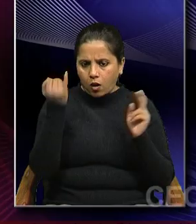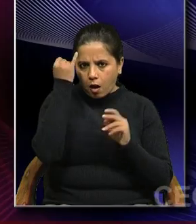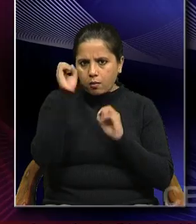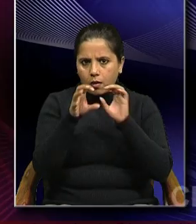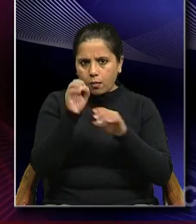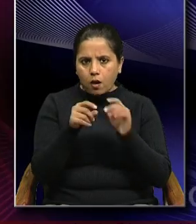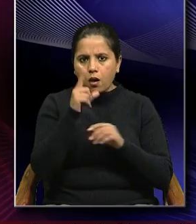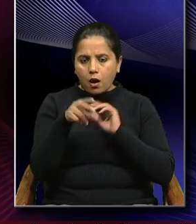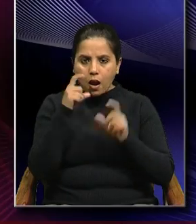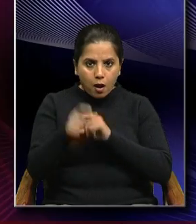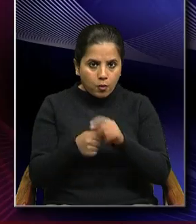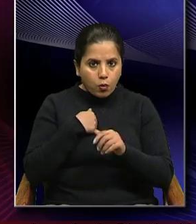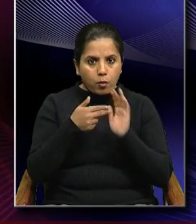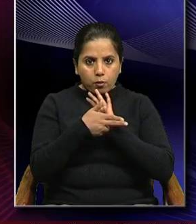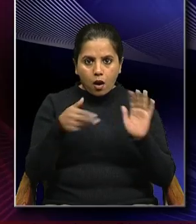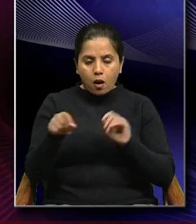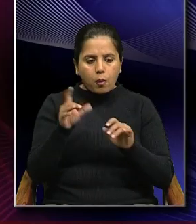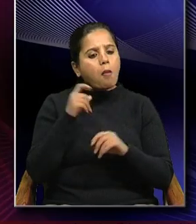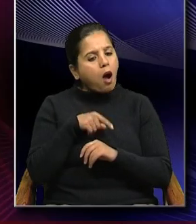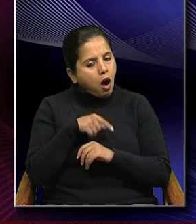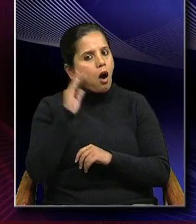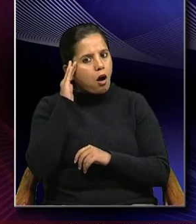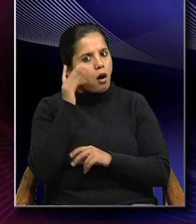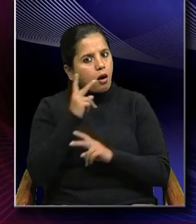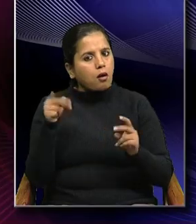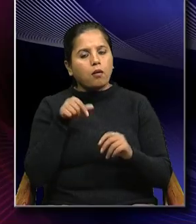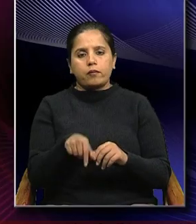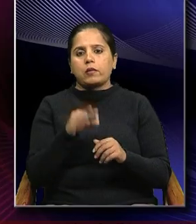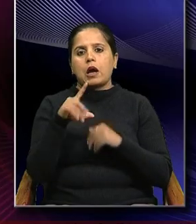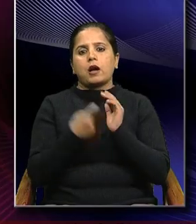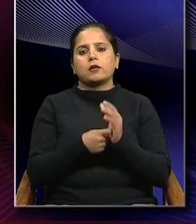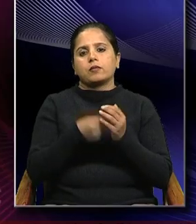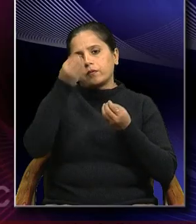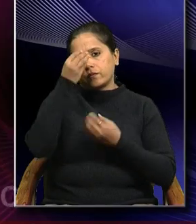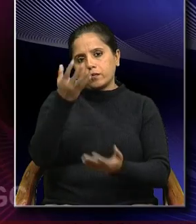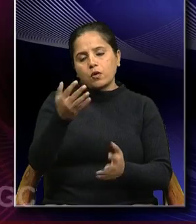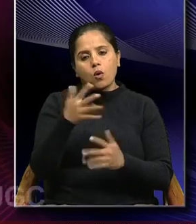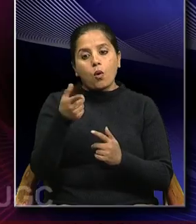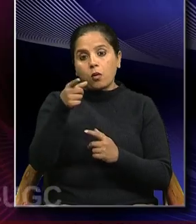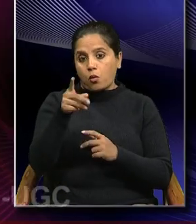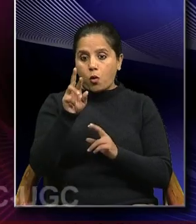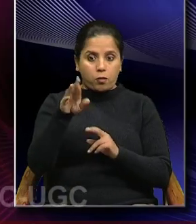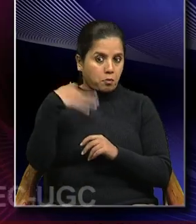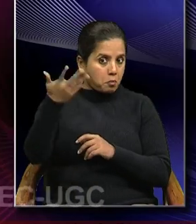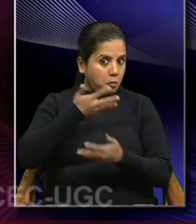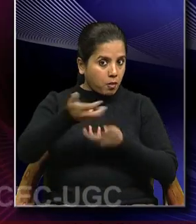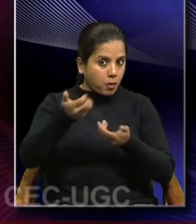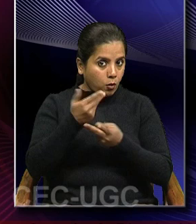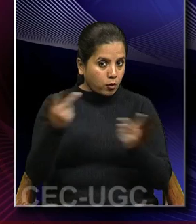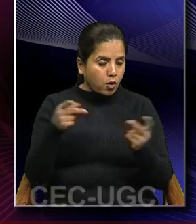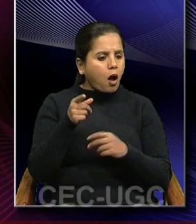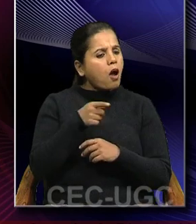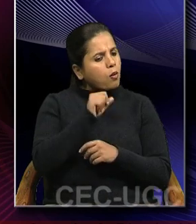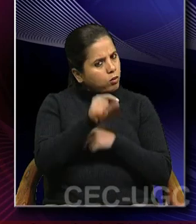your company, about your brand is being communicated to the customers or to the prospective customers. They come to know about